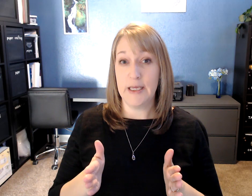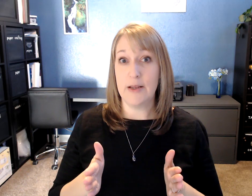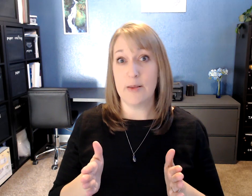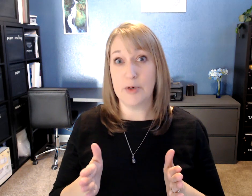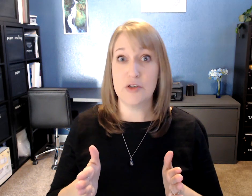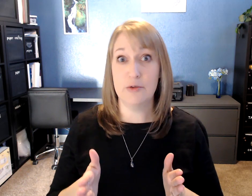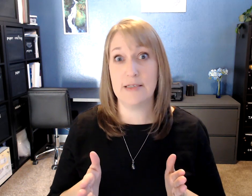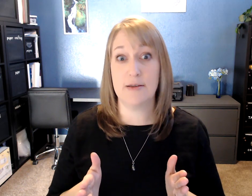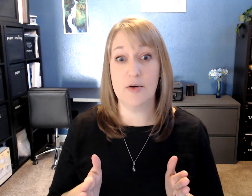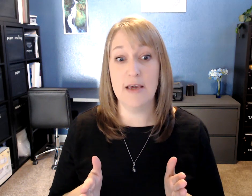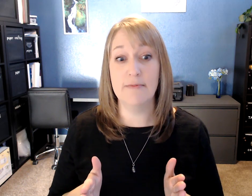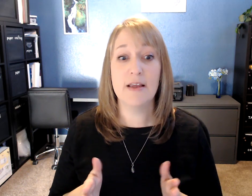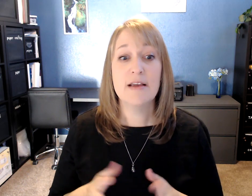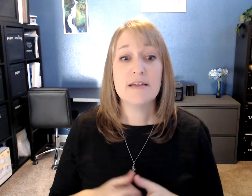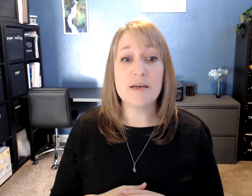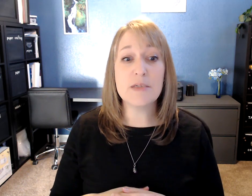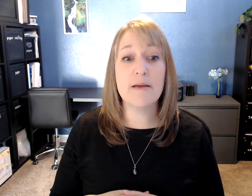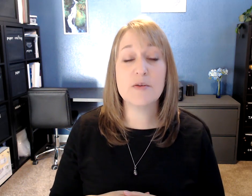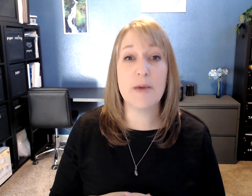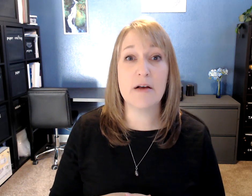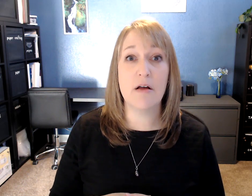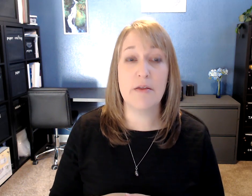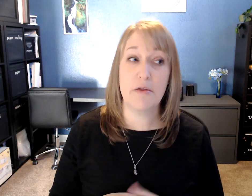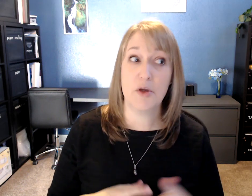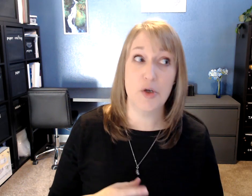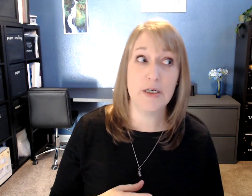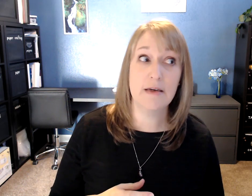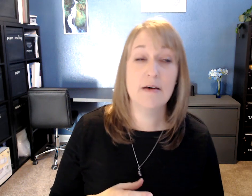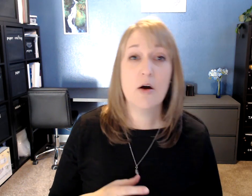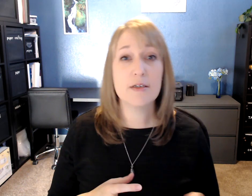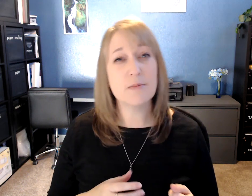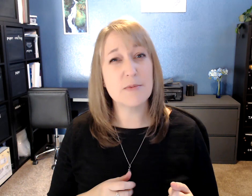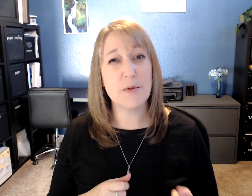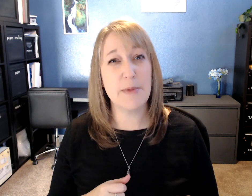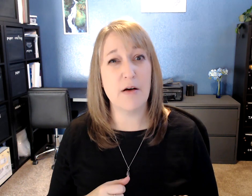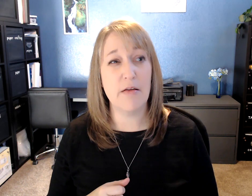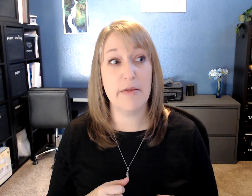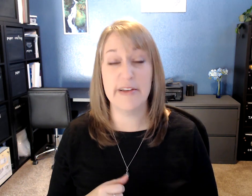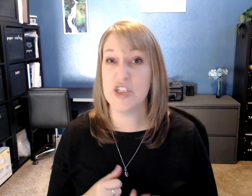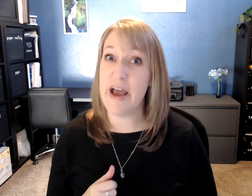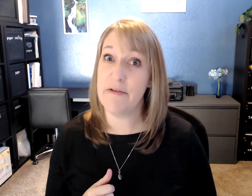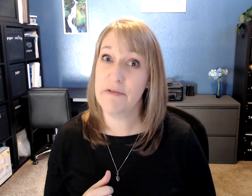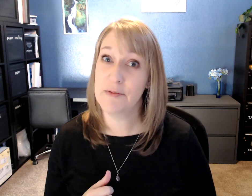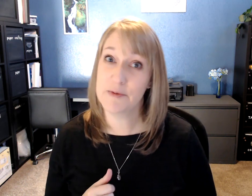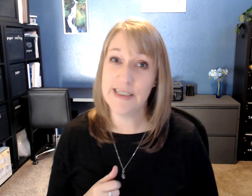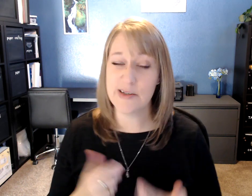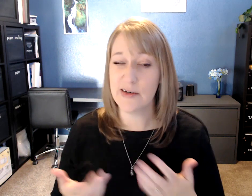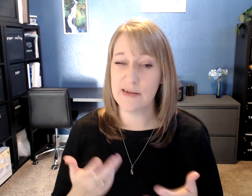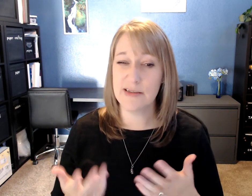making it the person who does the cooking, sometimes we might call it the cook, or sometimes we might call it the chef, right? So there are